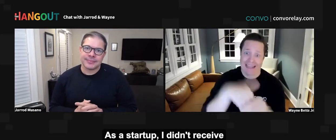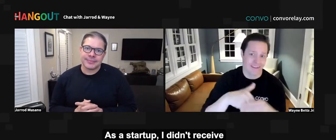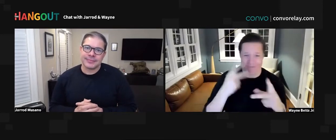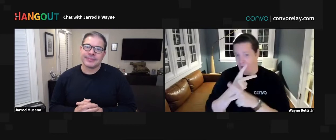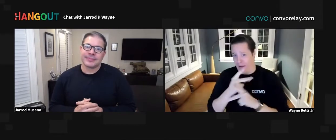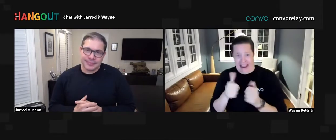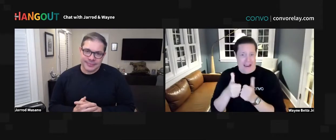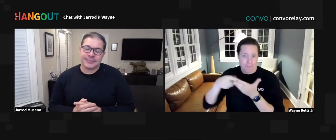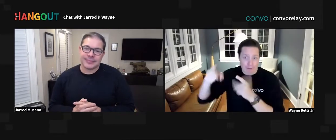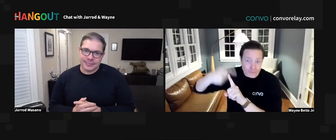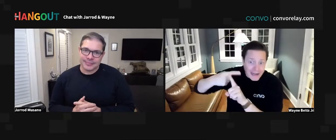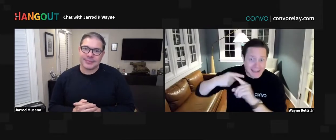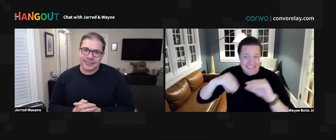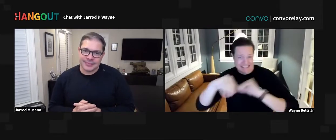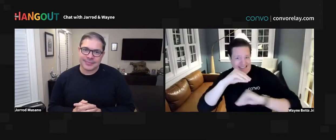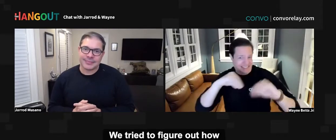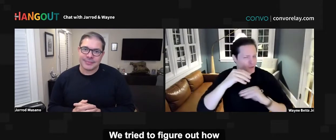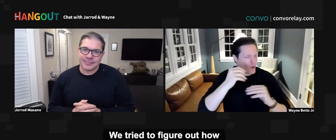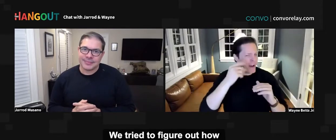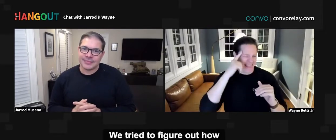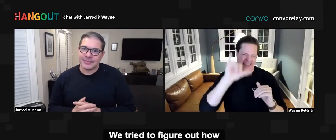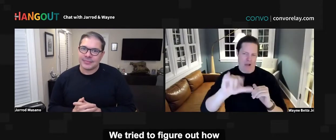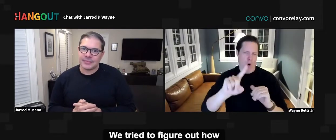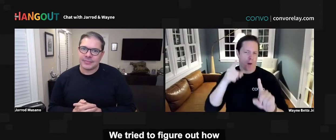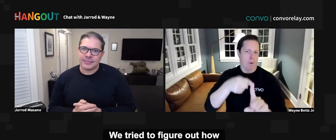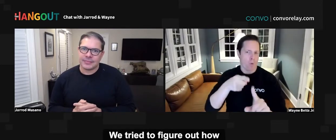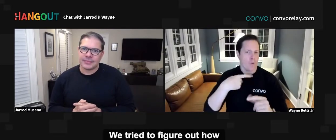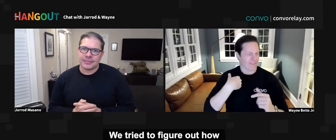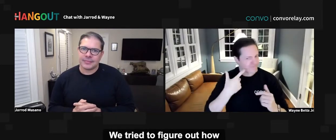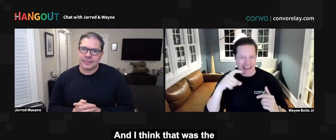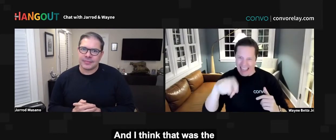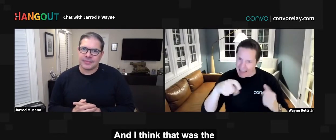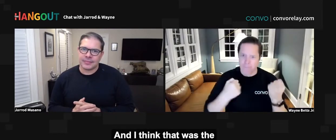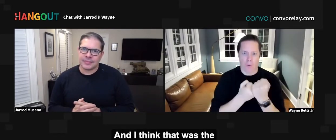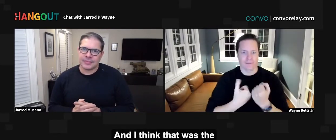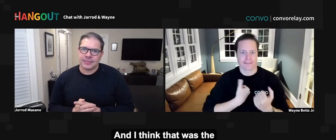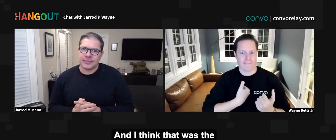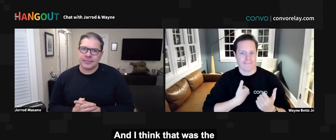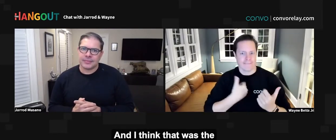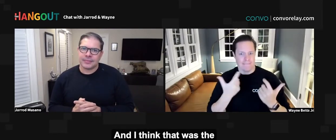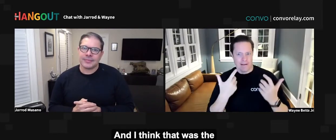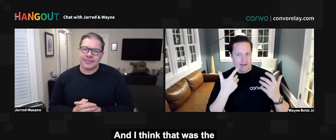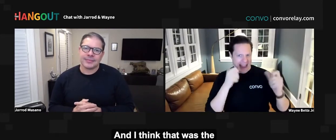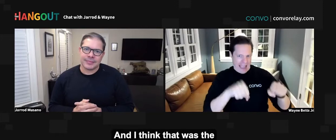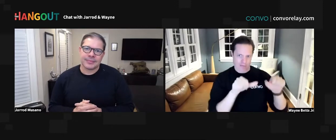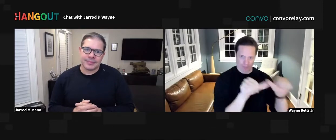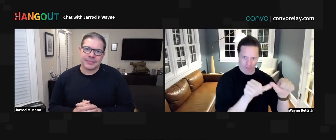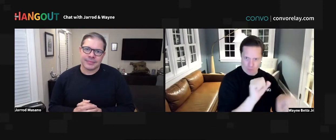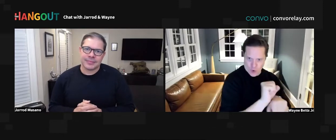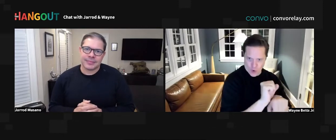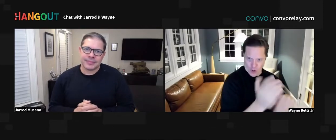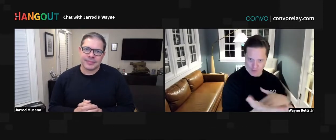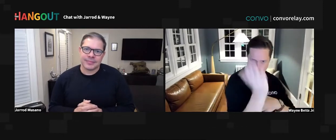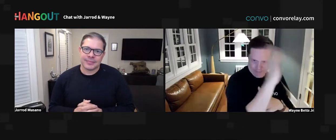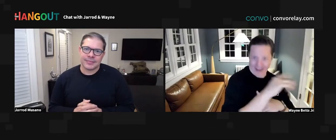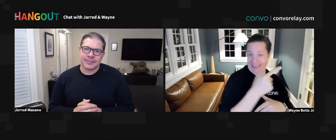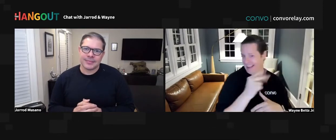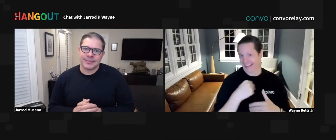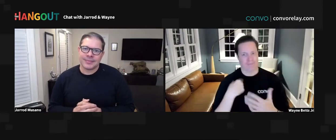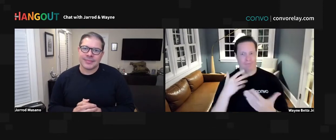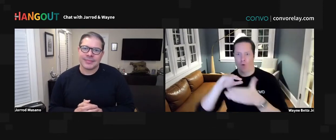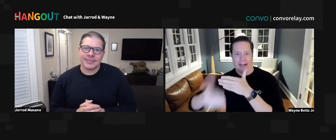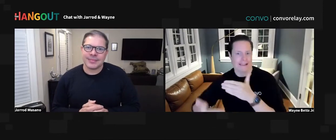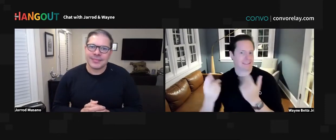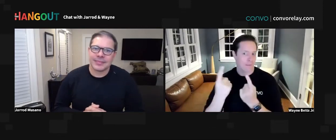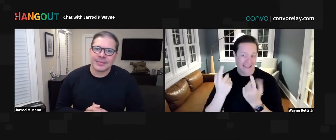compensation. We all put hours in. We tried to figure out how we were going to make rent, and I think that was the point where I was like, I gotta self-sustain. How